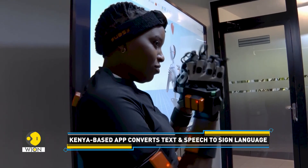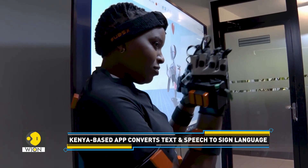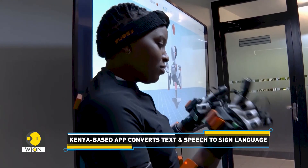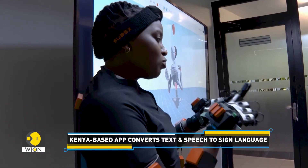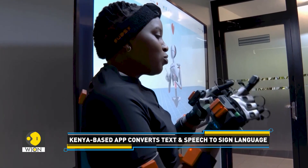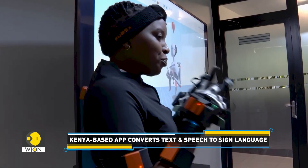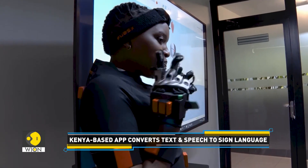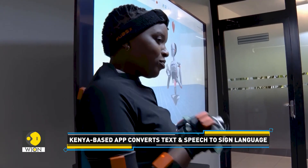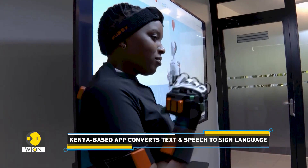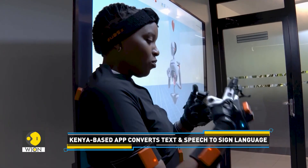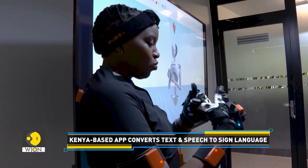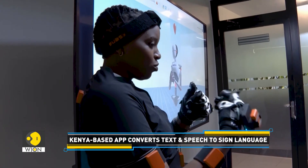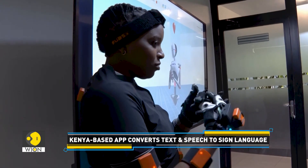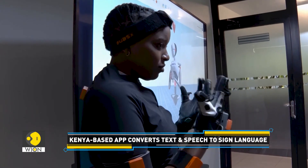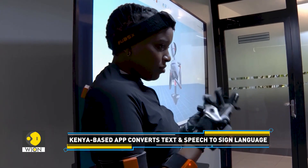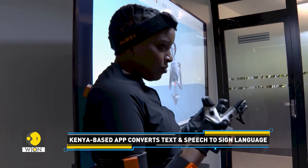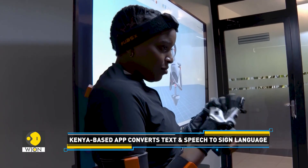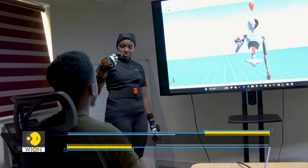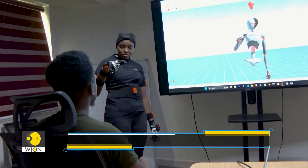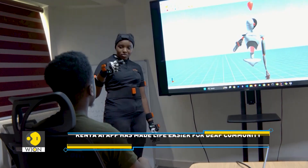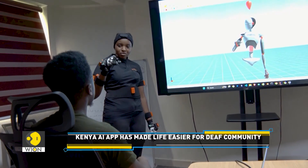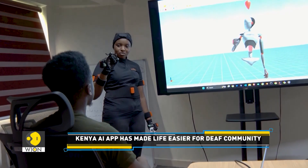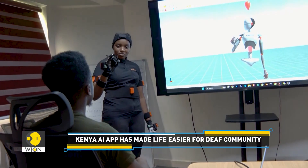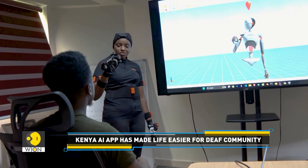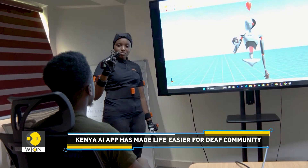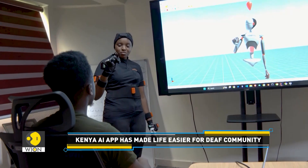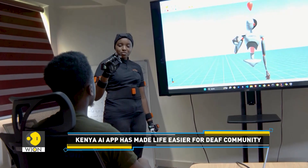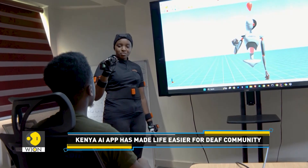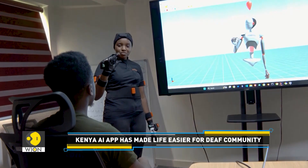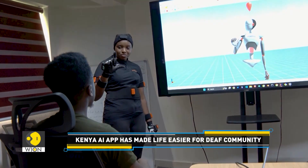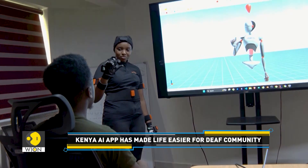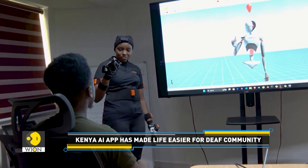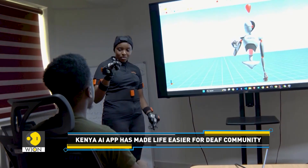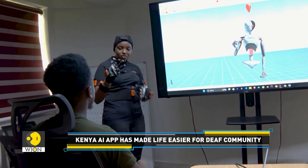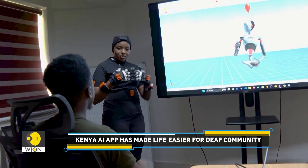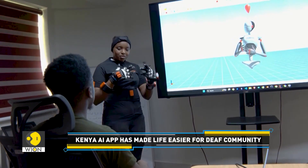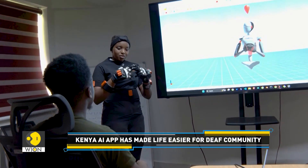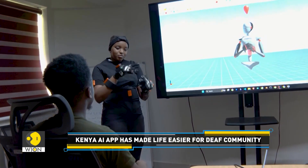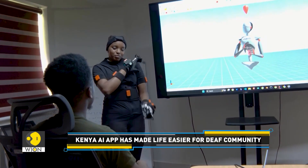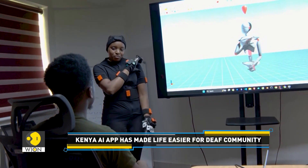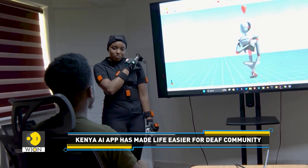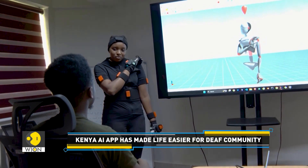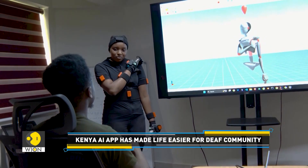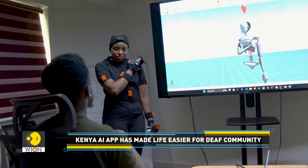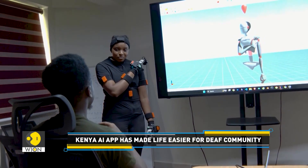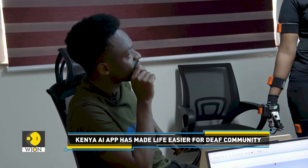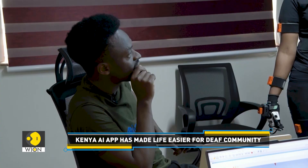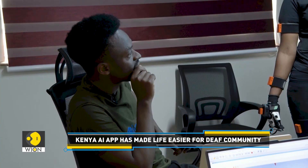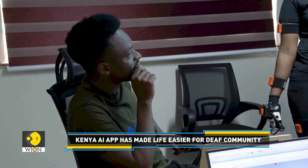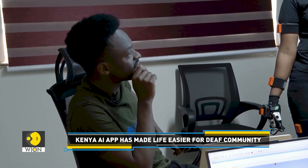and written text, into Kenyan sign language, is that it took this long to launch. The app produced by SignVerse, a